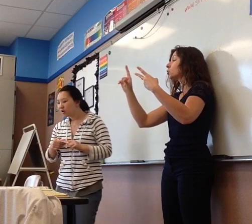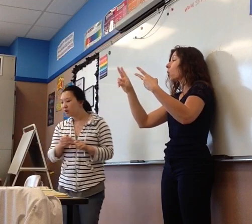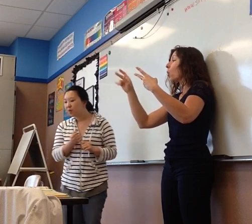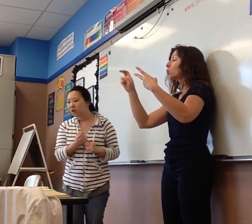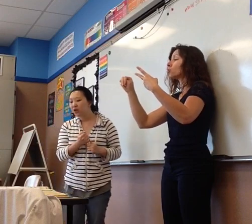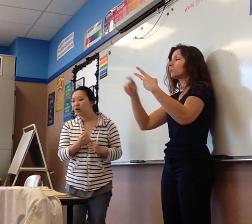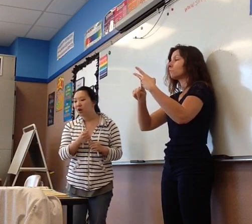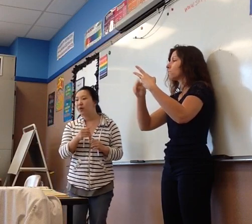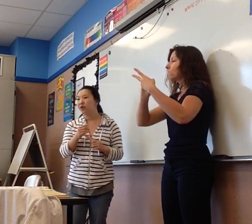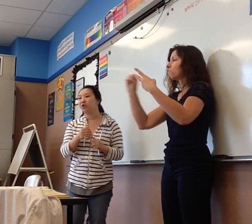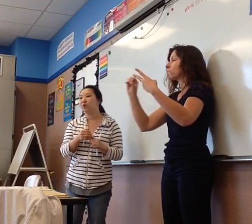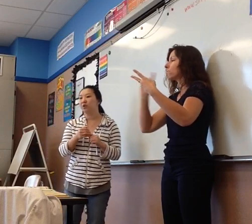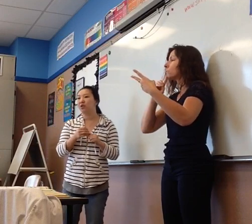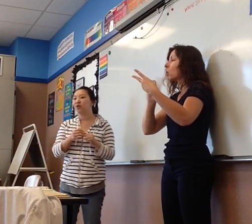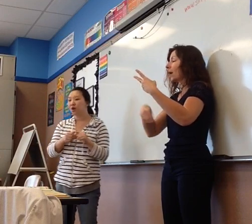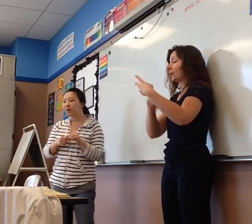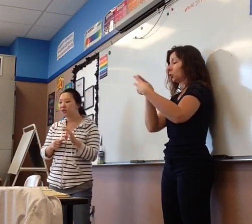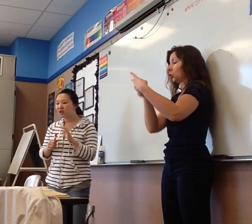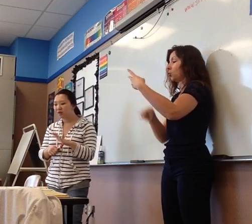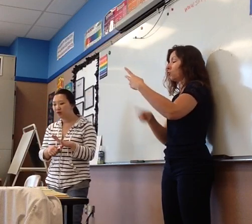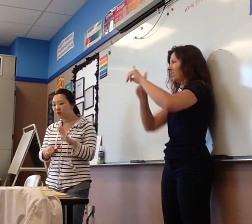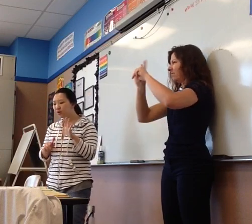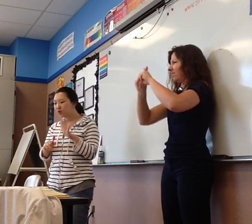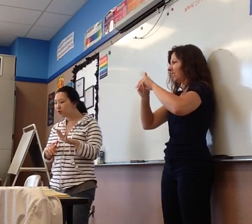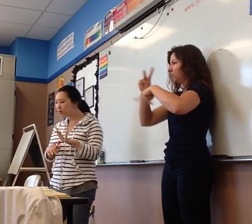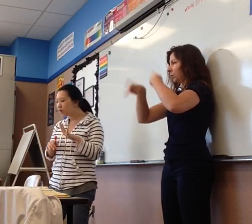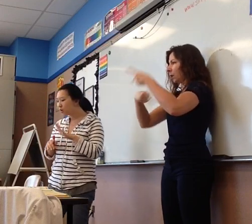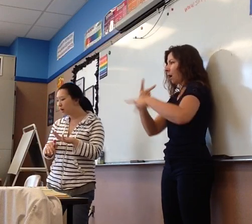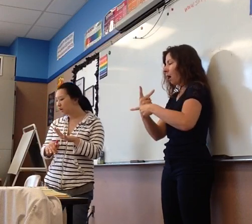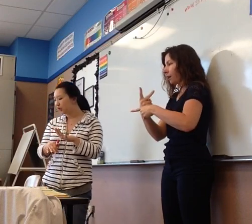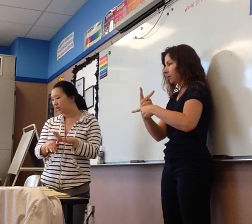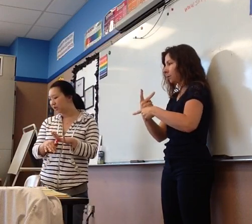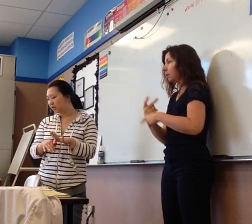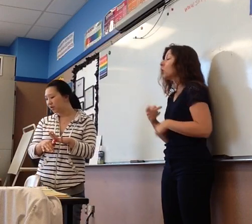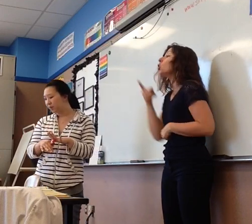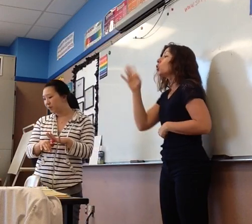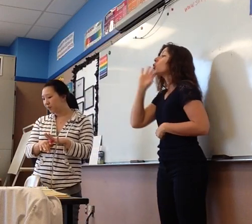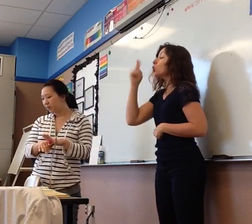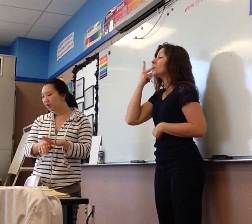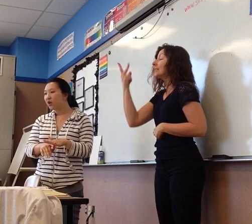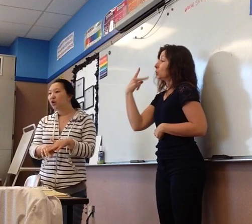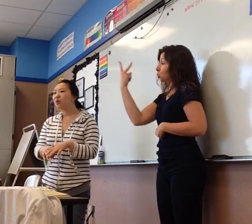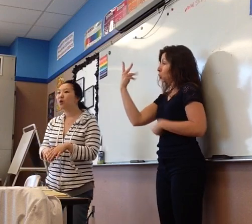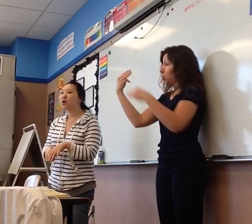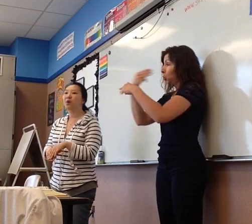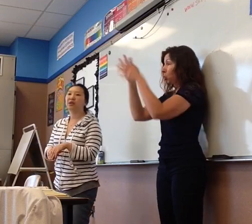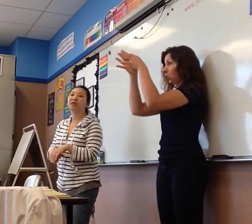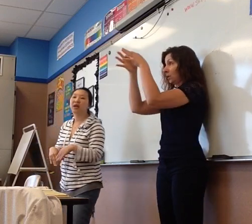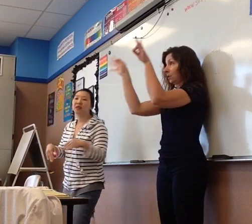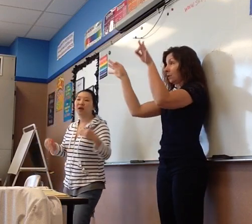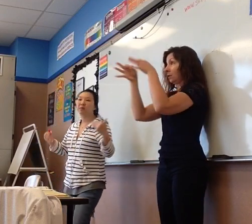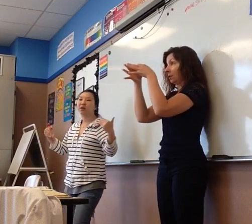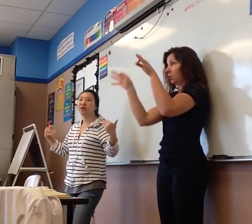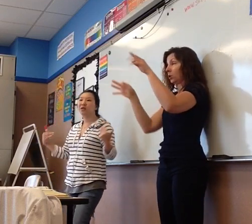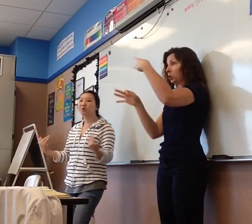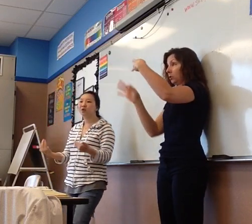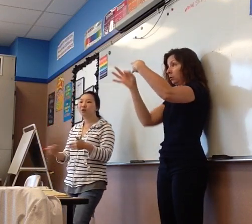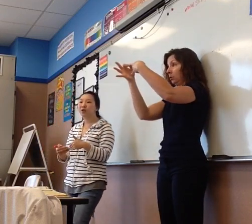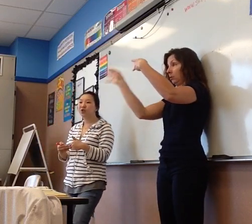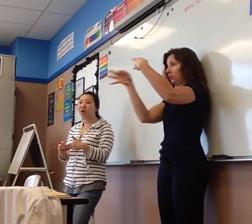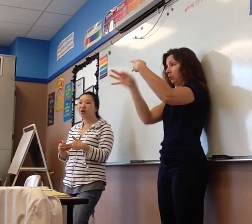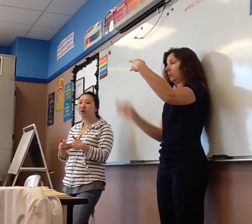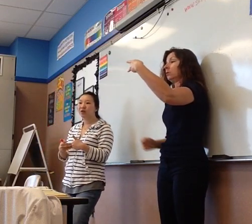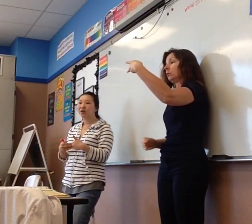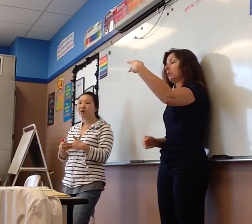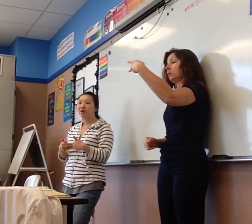0. So what they're going to do is they're going to give you 2 equations. You are going to set them equal